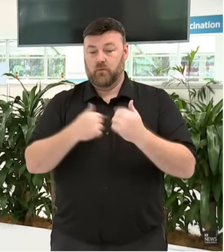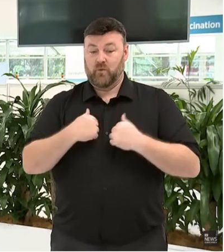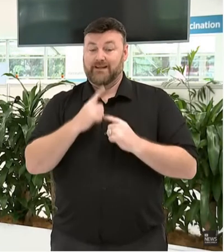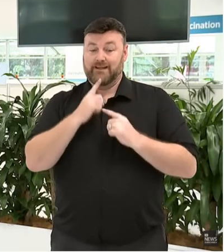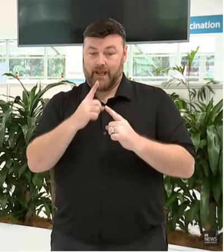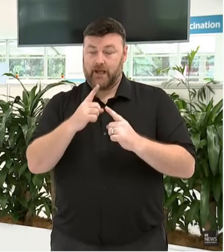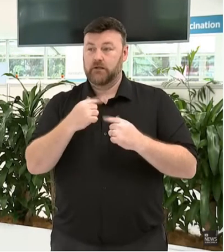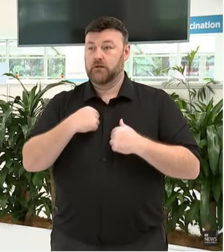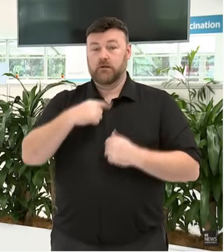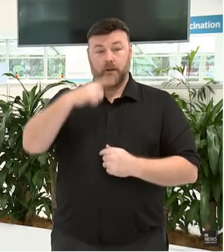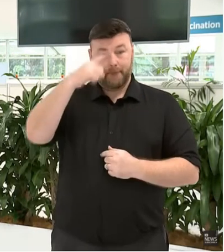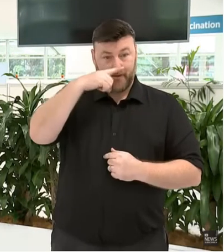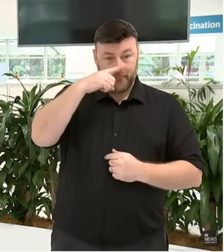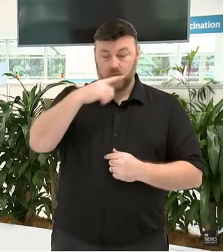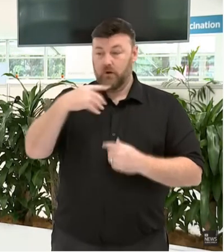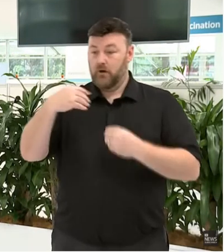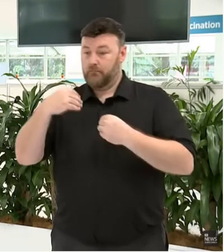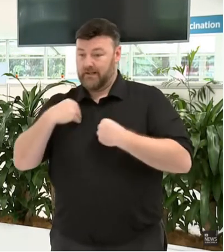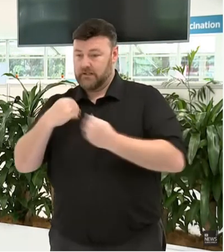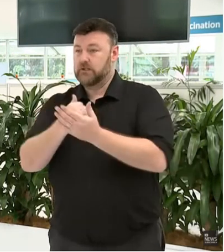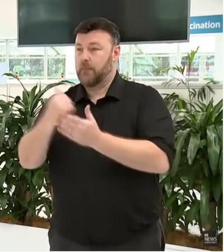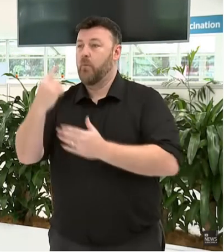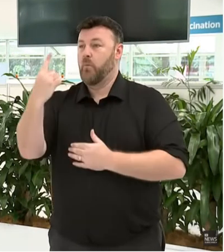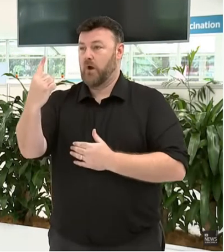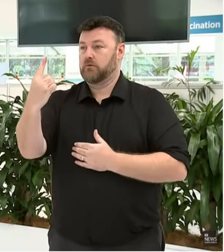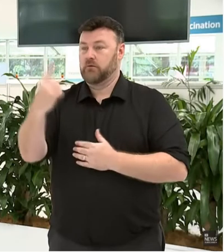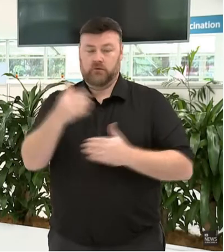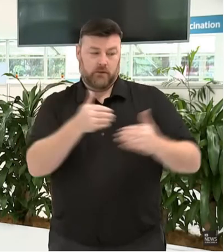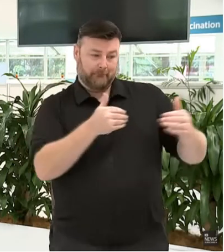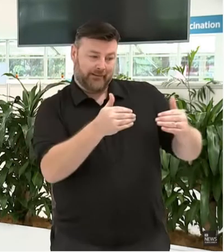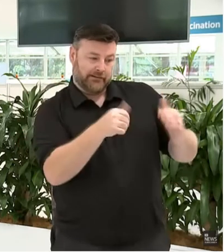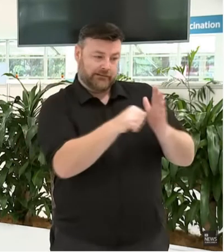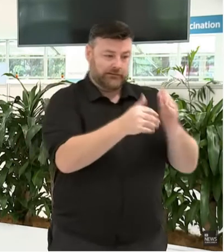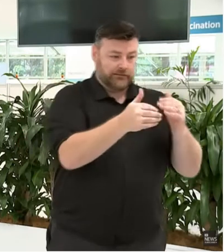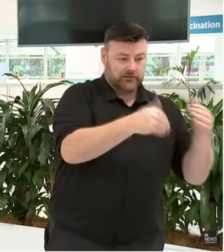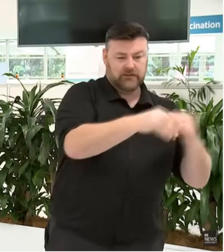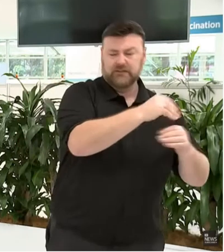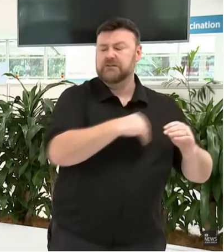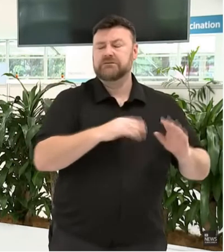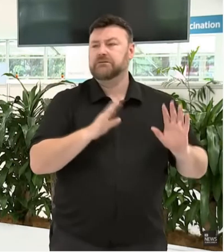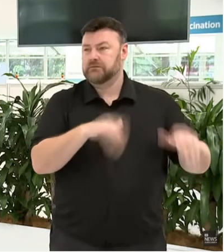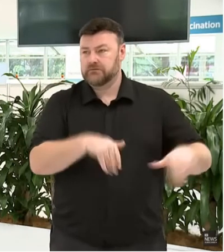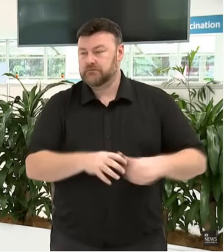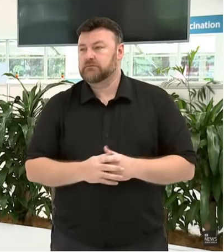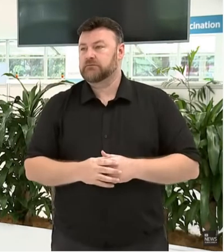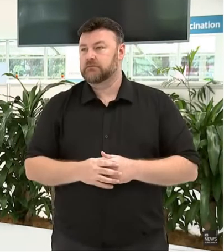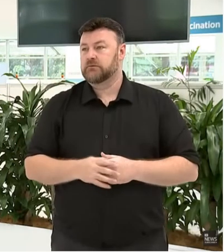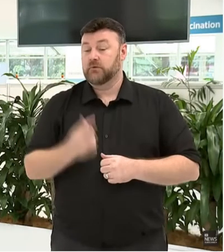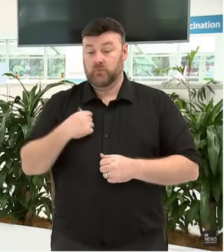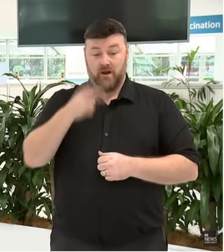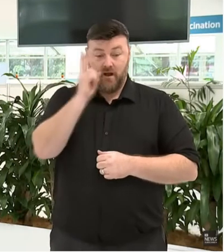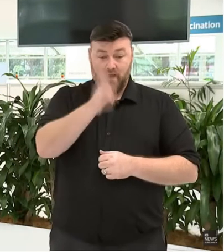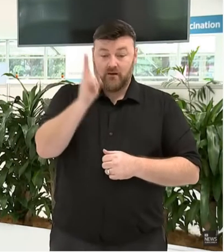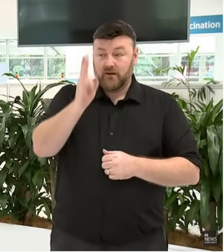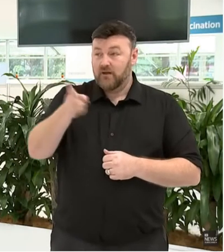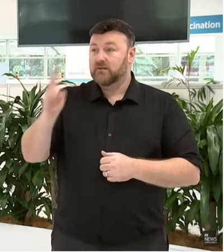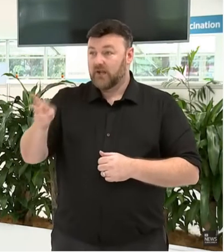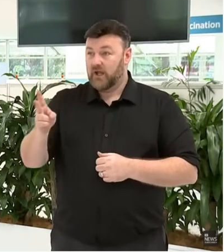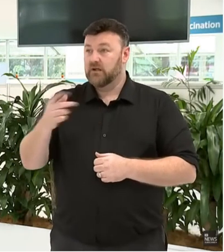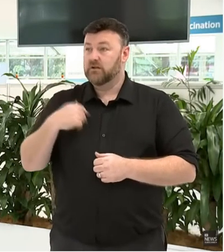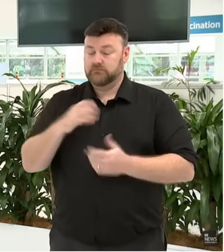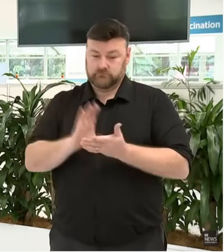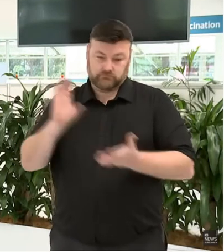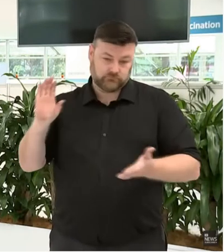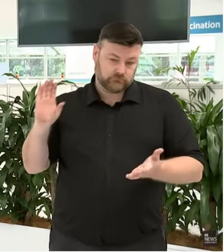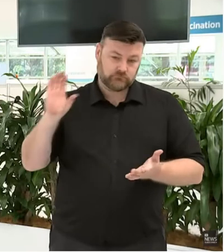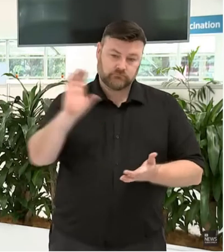businesses before the budget. We have done that time and time again. We provided record support for businesses in a way that no other